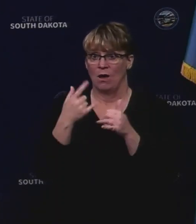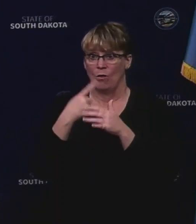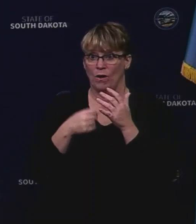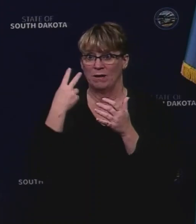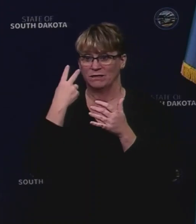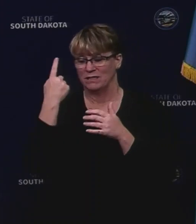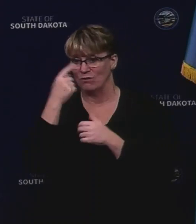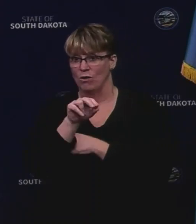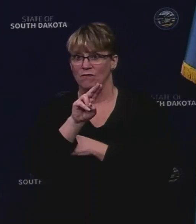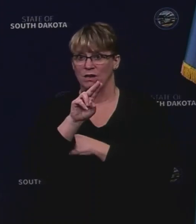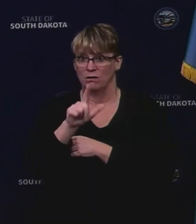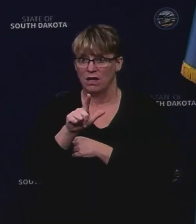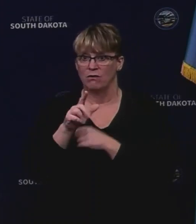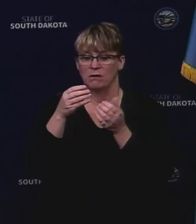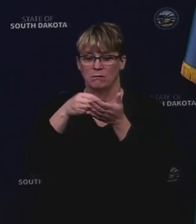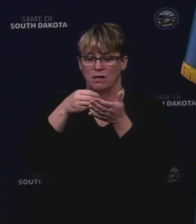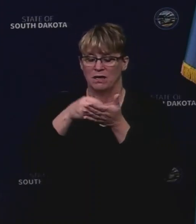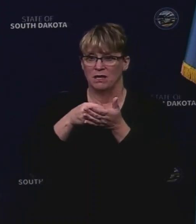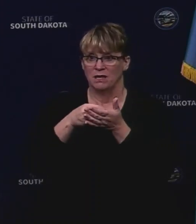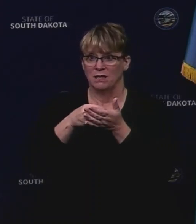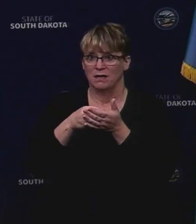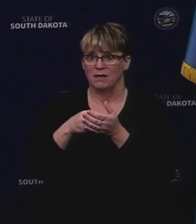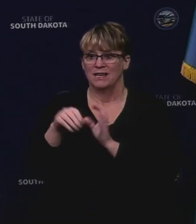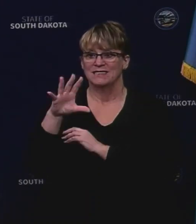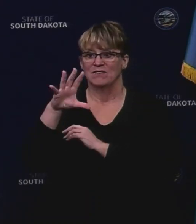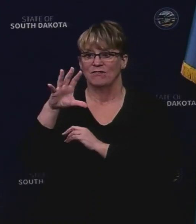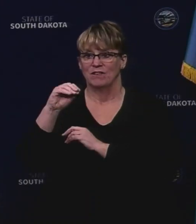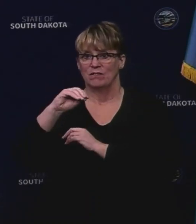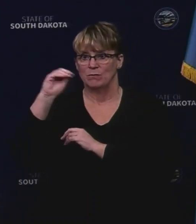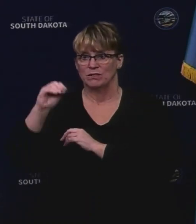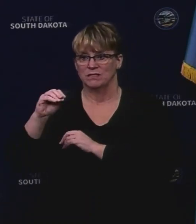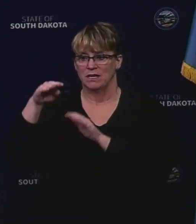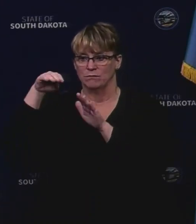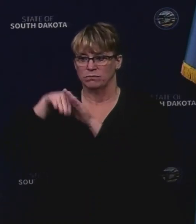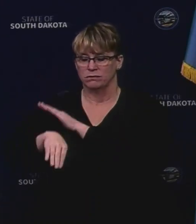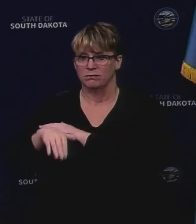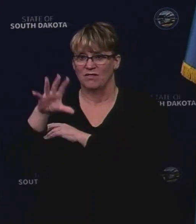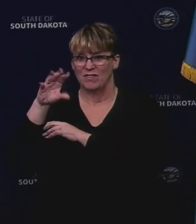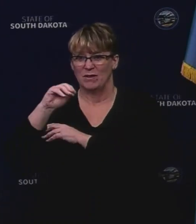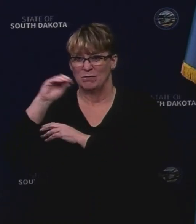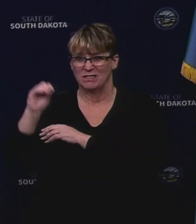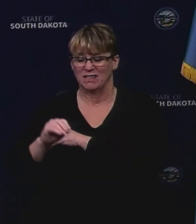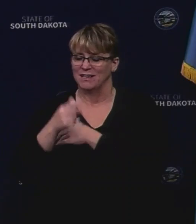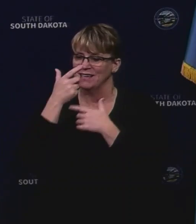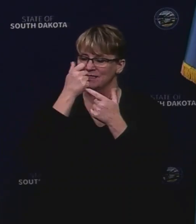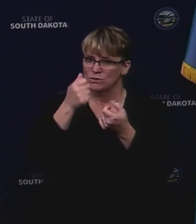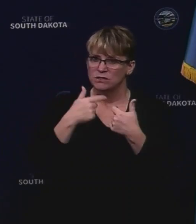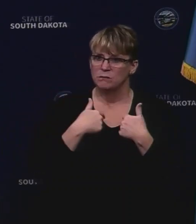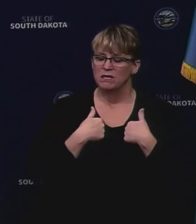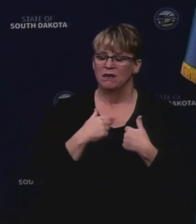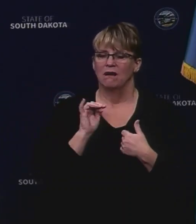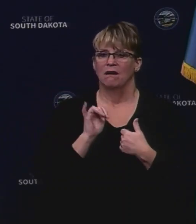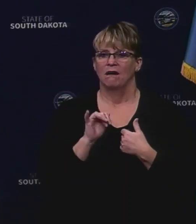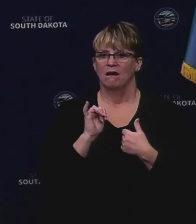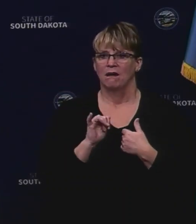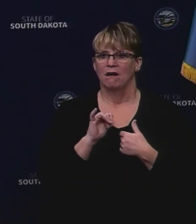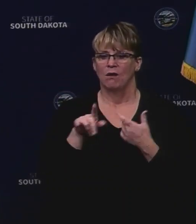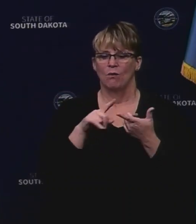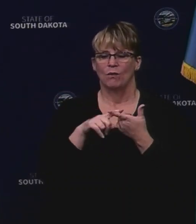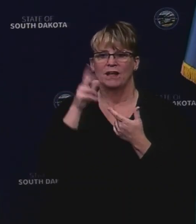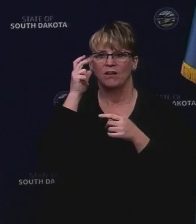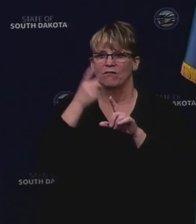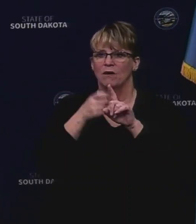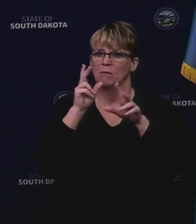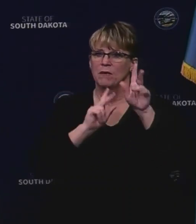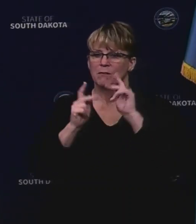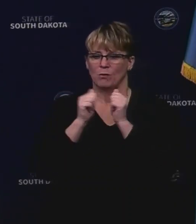as video lottery revenues is a 50% decline. And it's kind of interesting to me because a lot of times, anecdotally, what I hear from